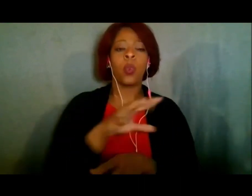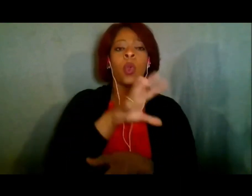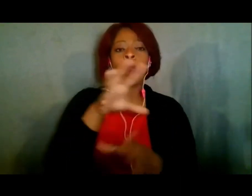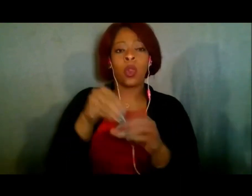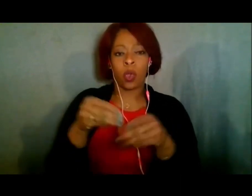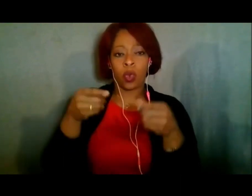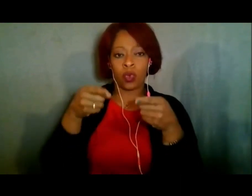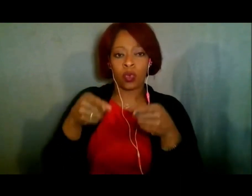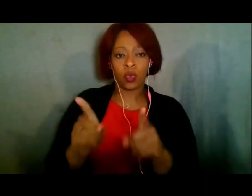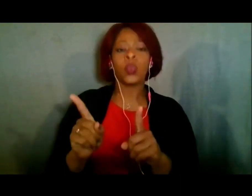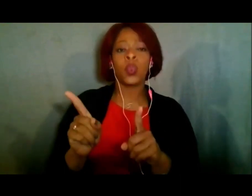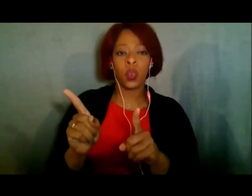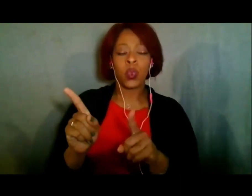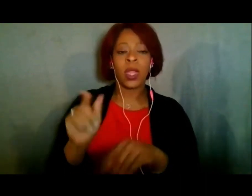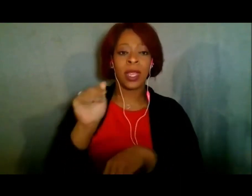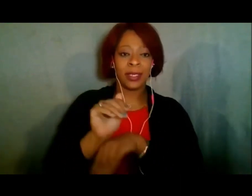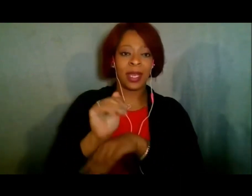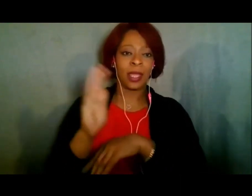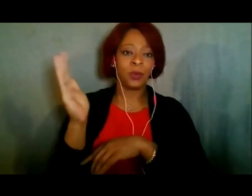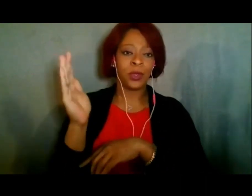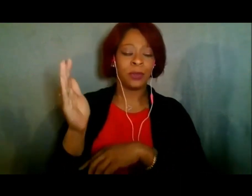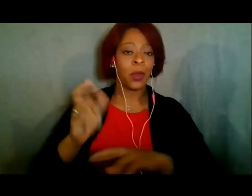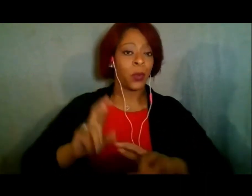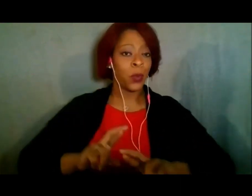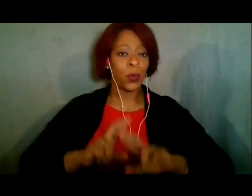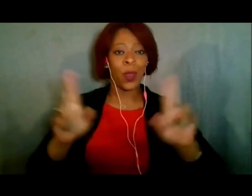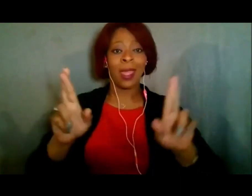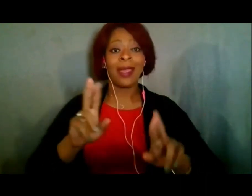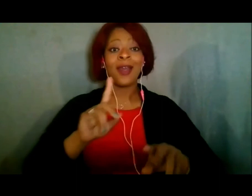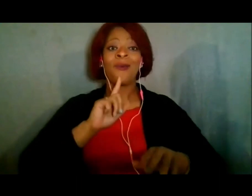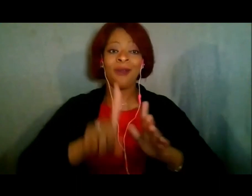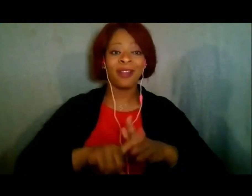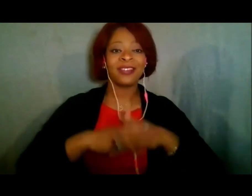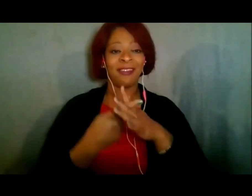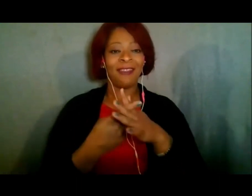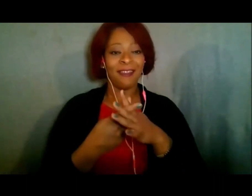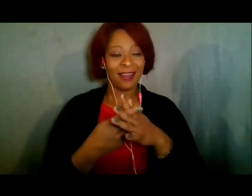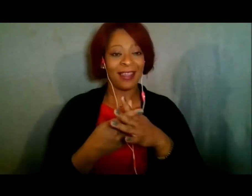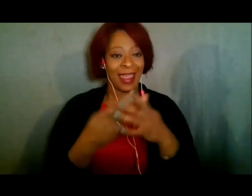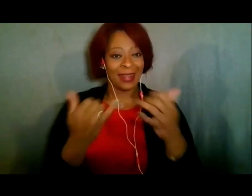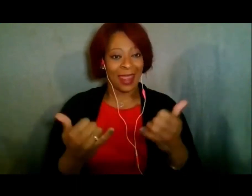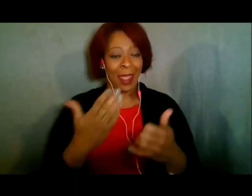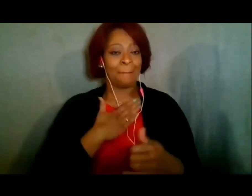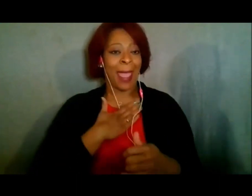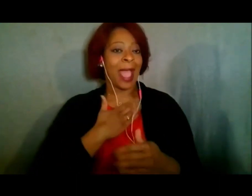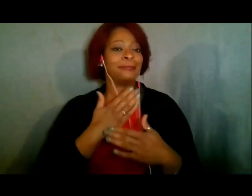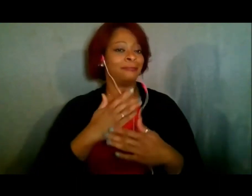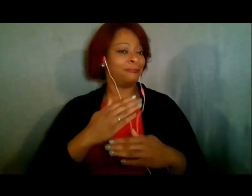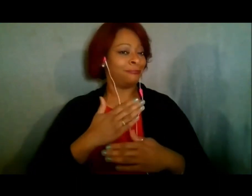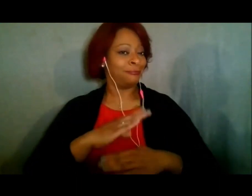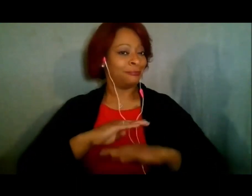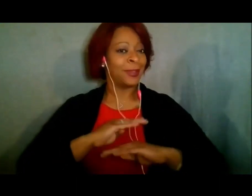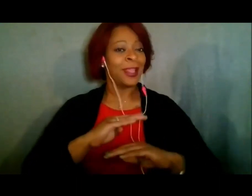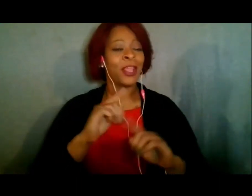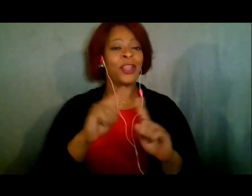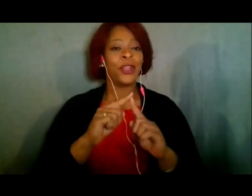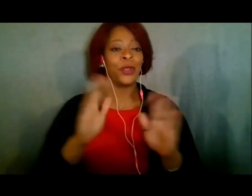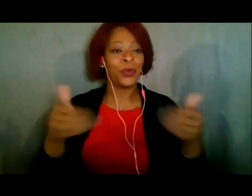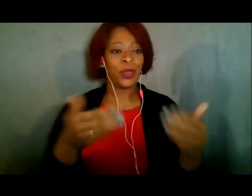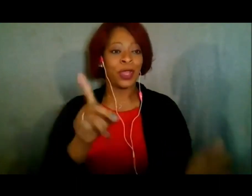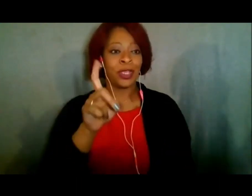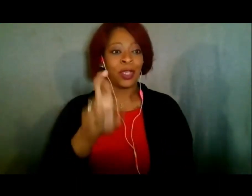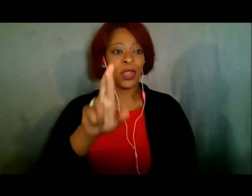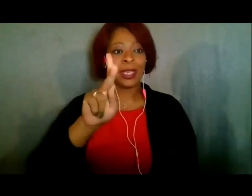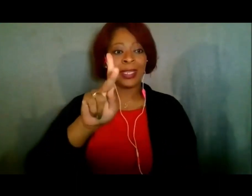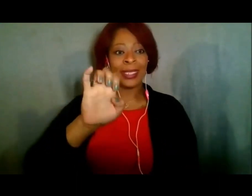that portion of the night. But we are ready to officially begin. And so it is my pleasure to introduce Dr.